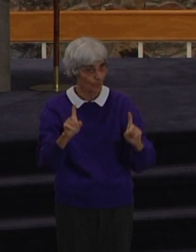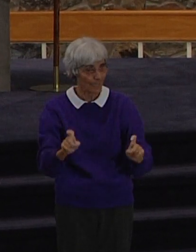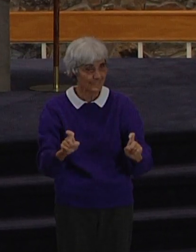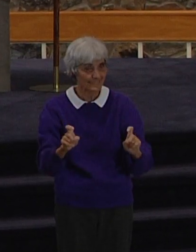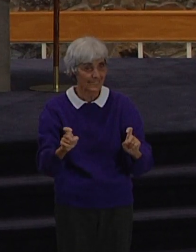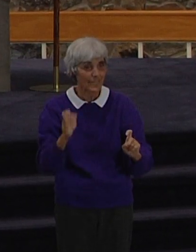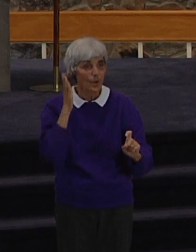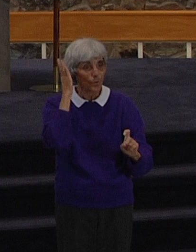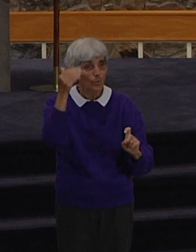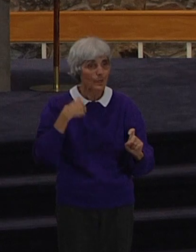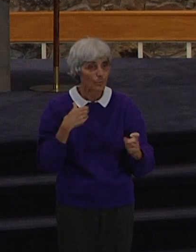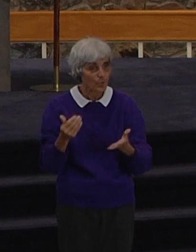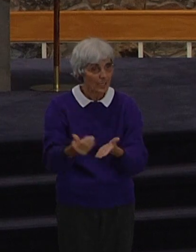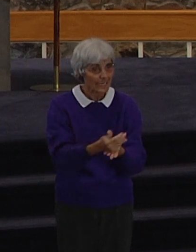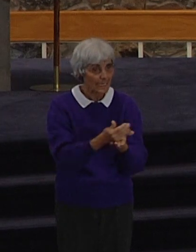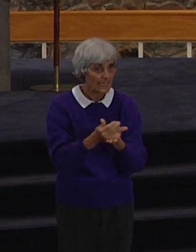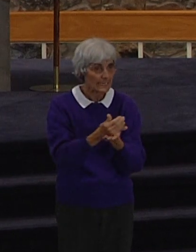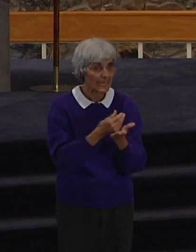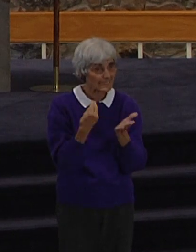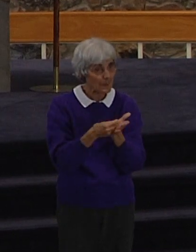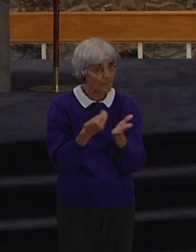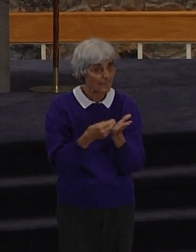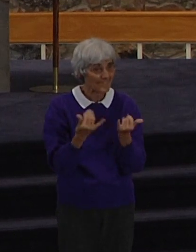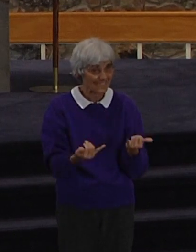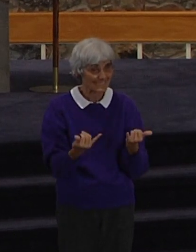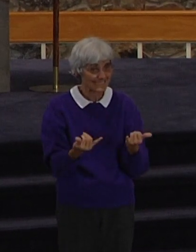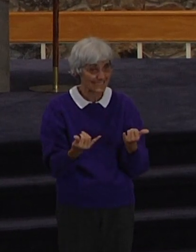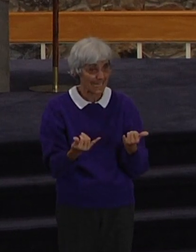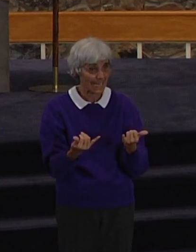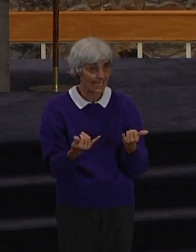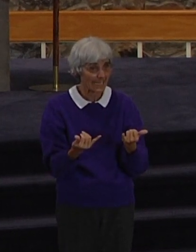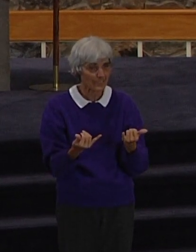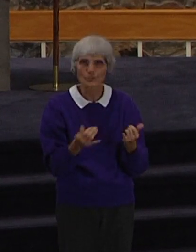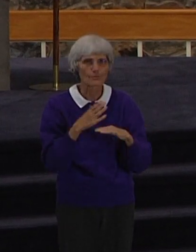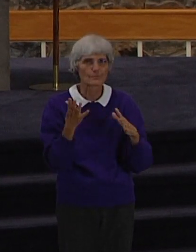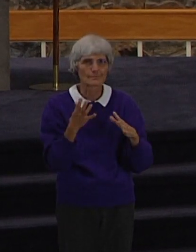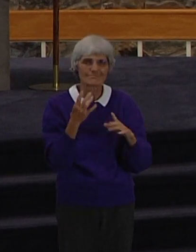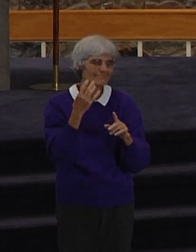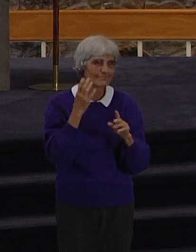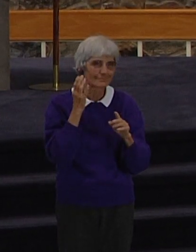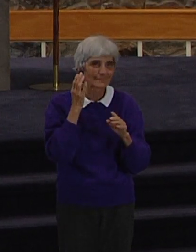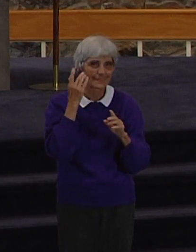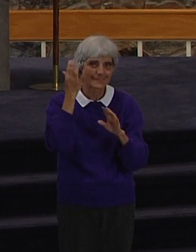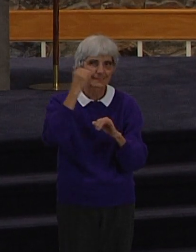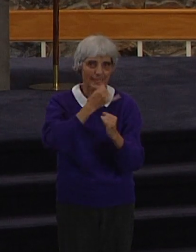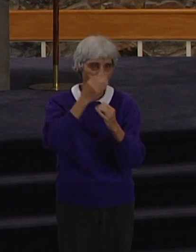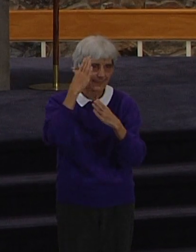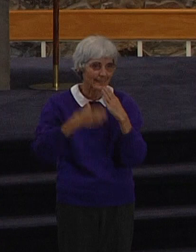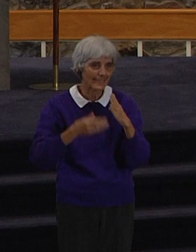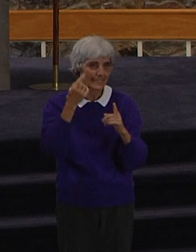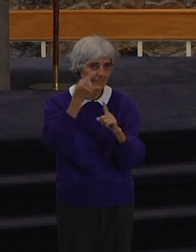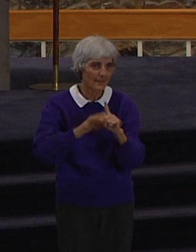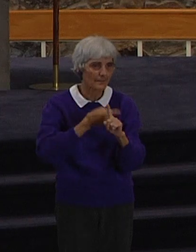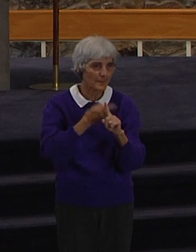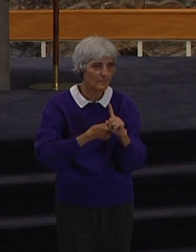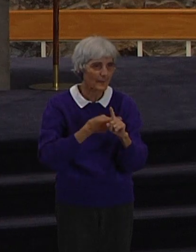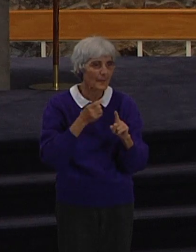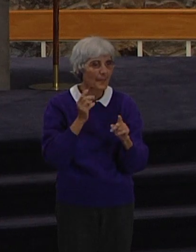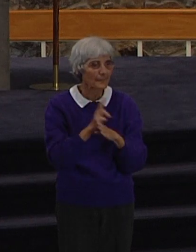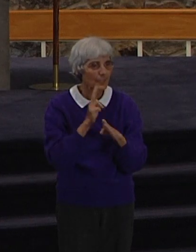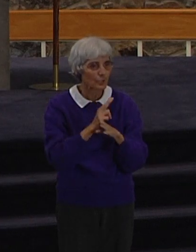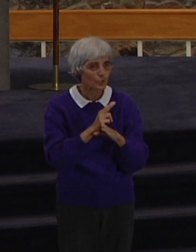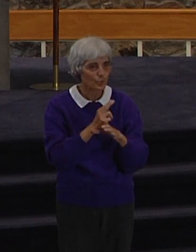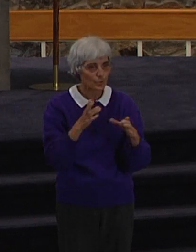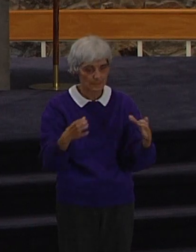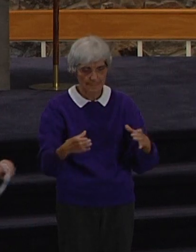the noisy bucket or the mite box collection at the end of the month, and we'll have a ladies' advent